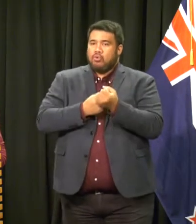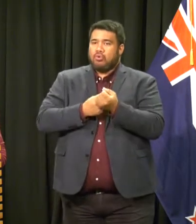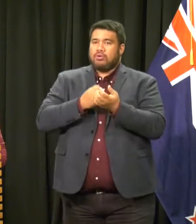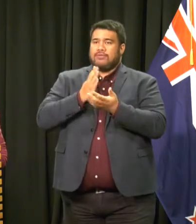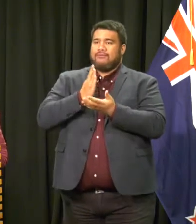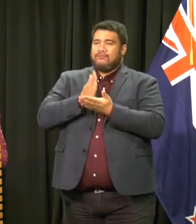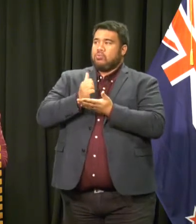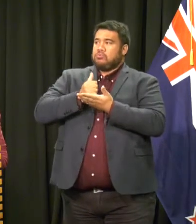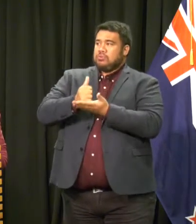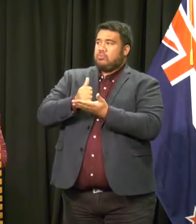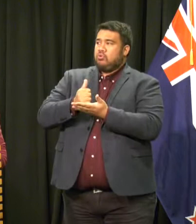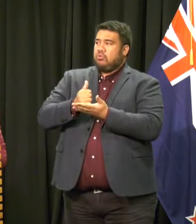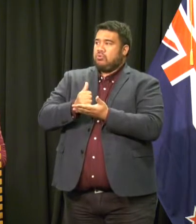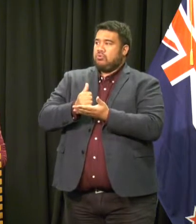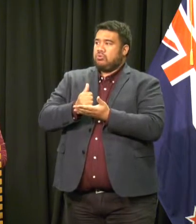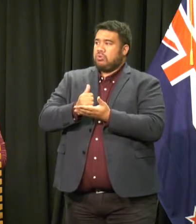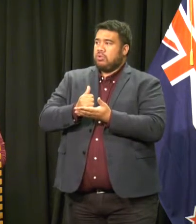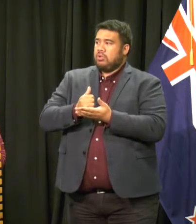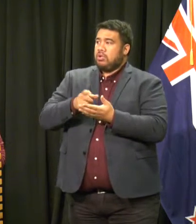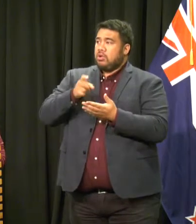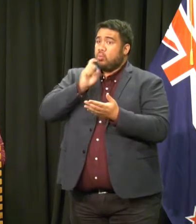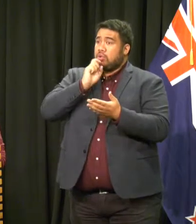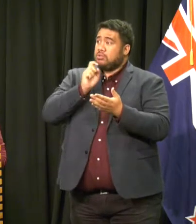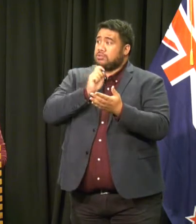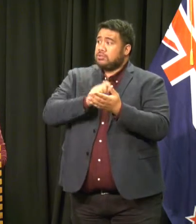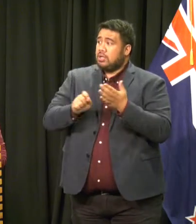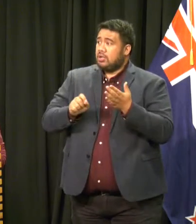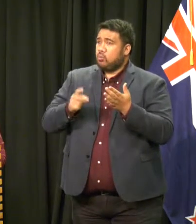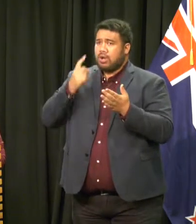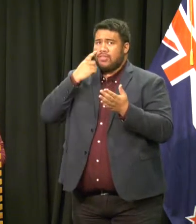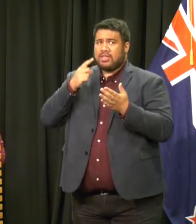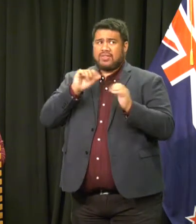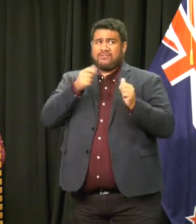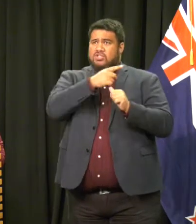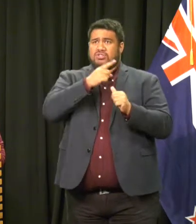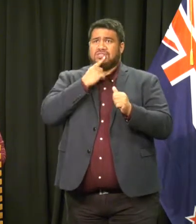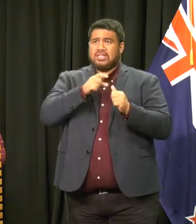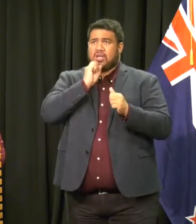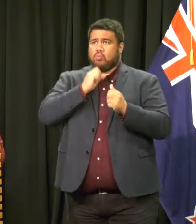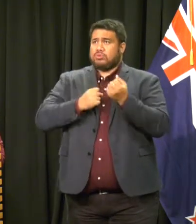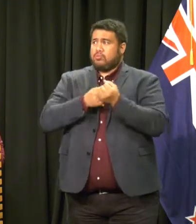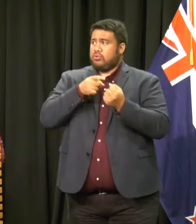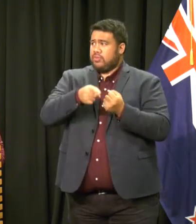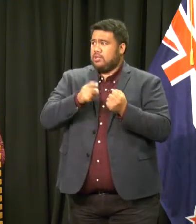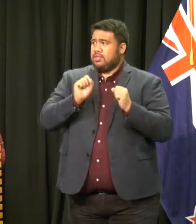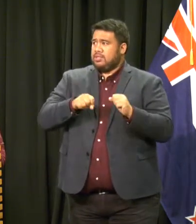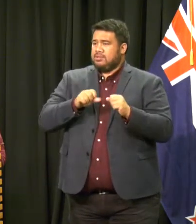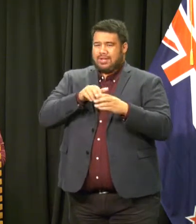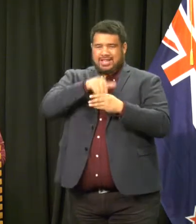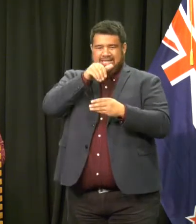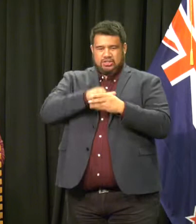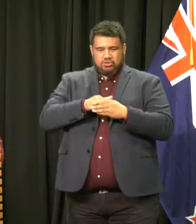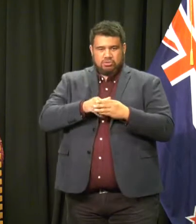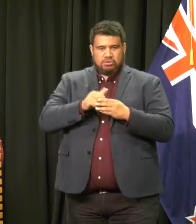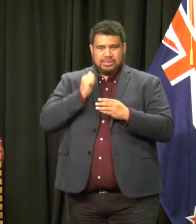call. Yeah. Signing up. I believe they did on the day itself, Barry. They've already endorsed the call. Of course, the election